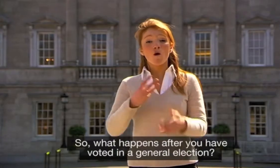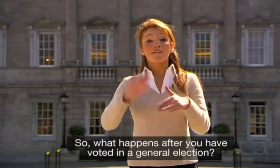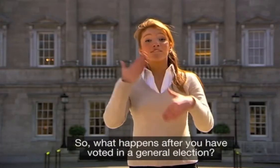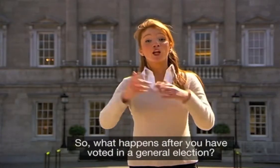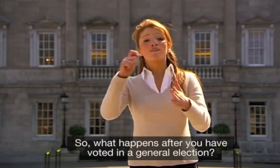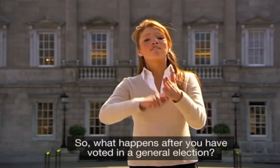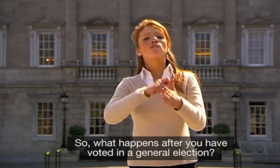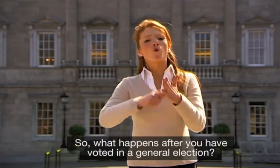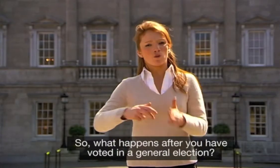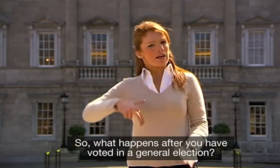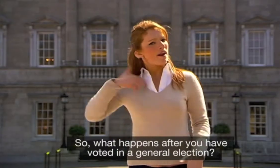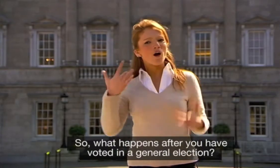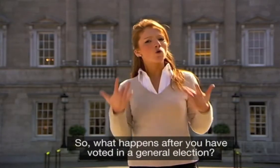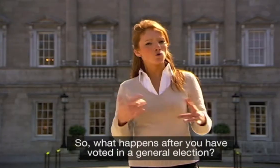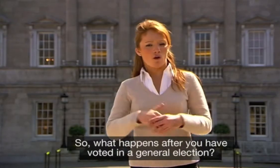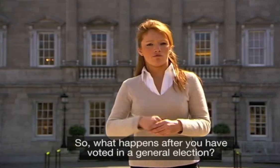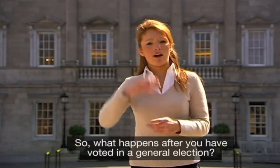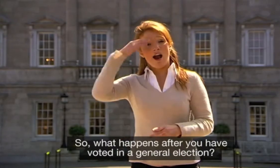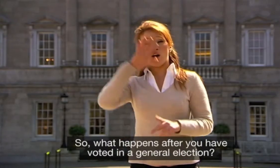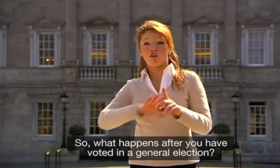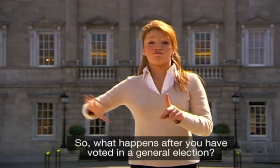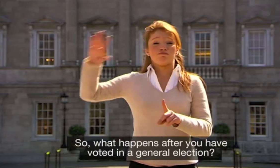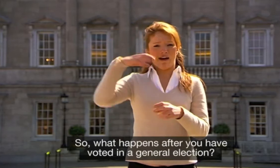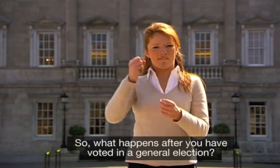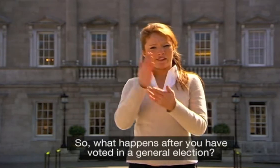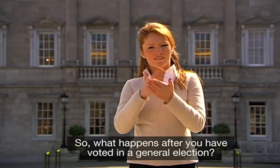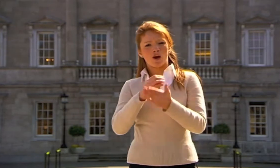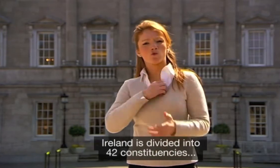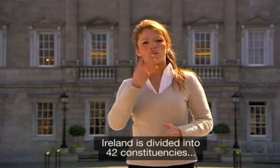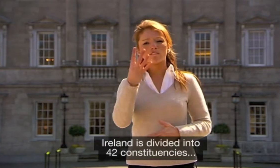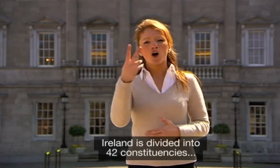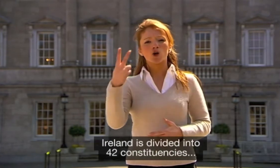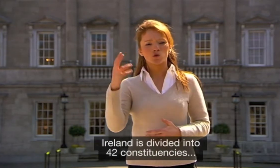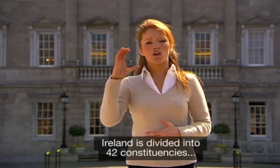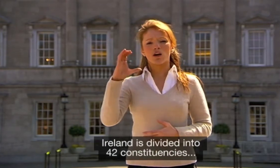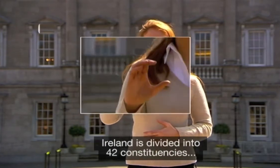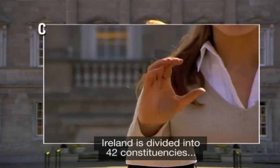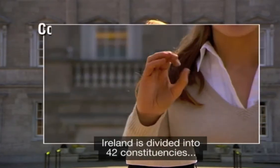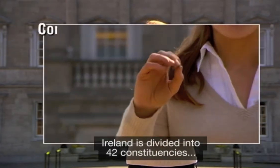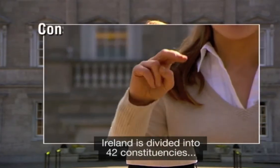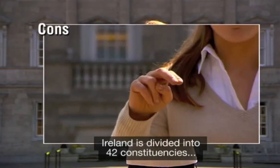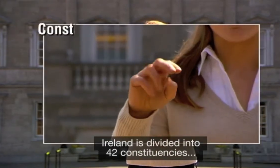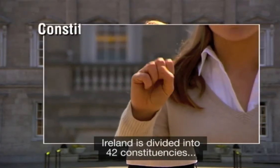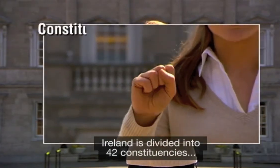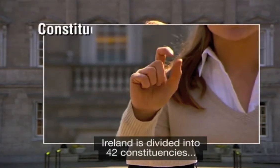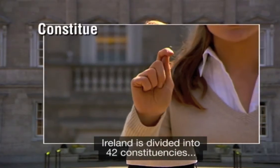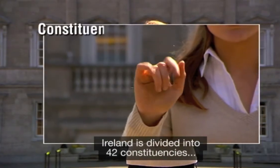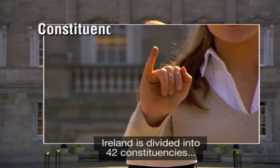So, what happens after you've voted in a general election? Ireland is divided into 42